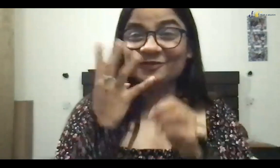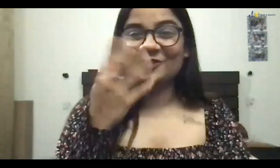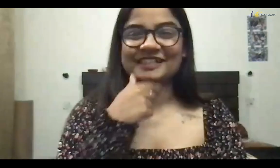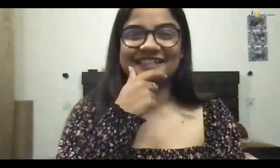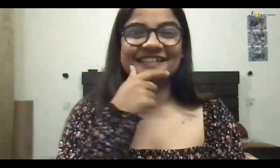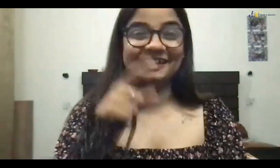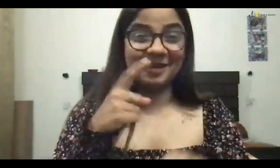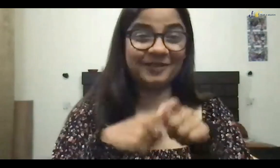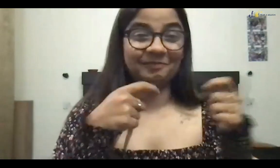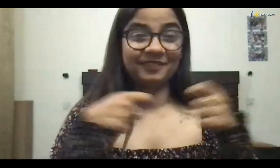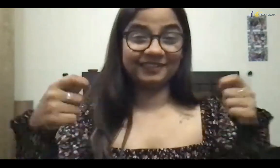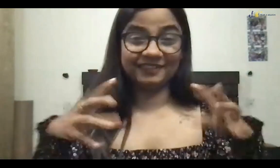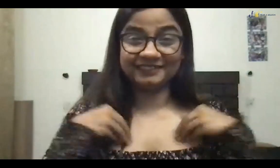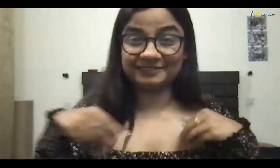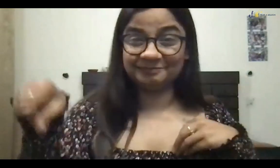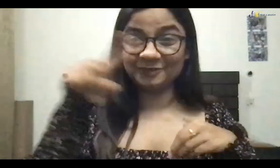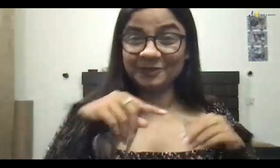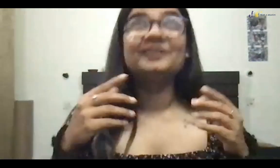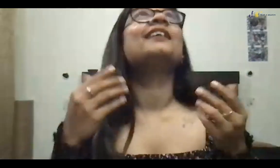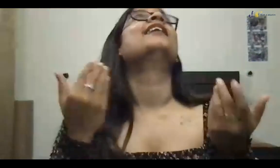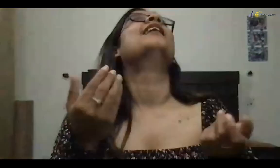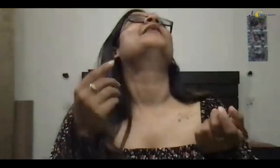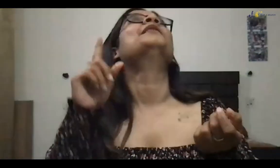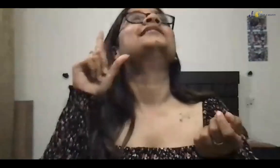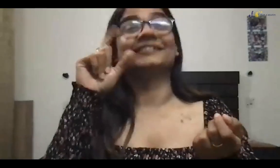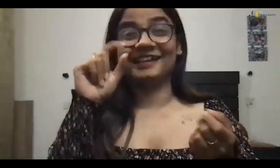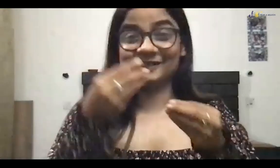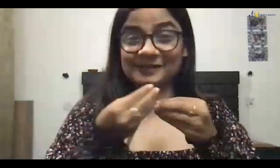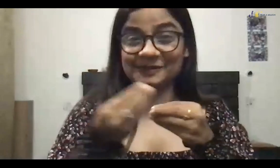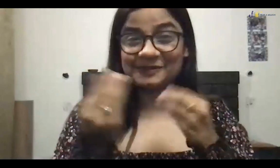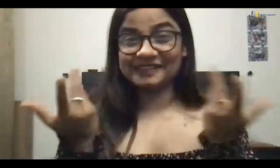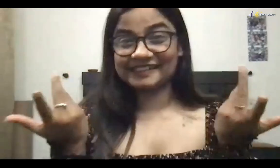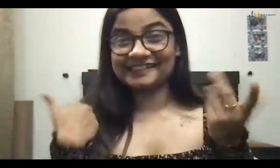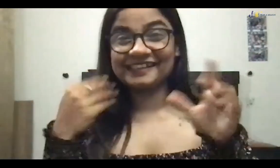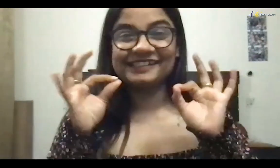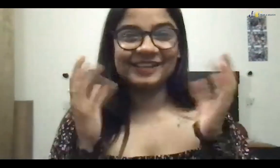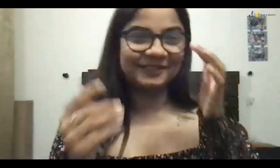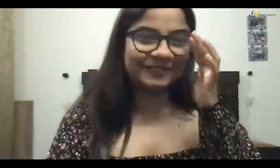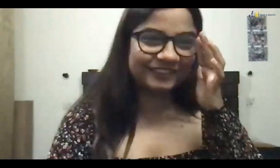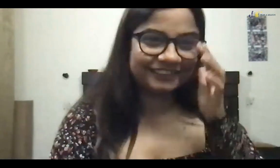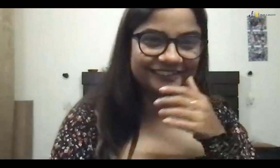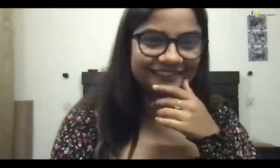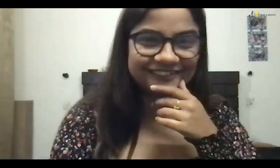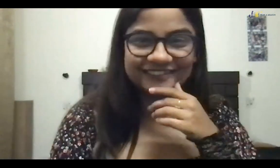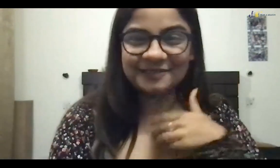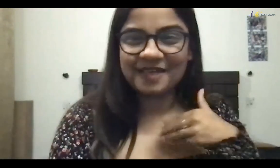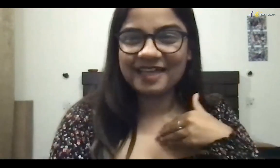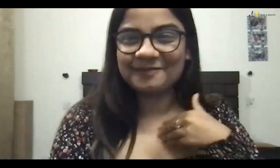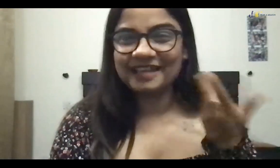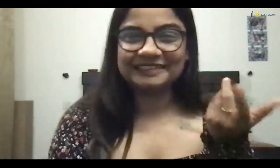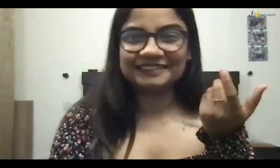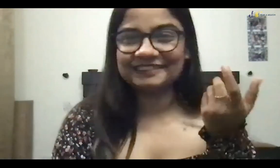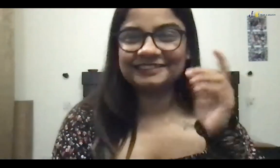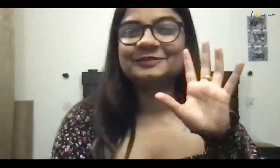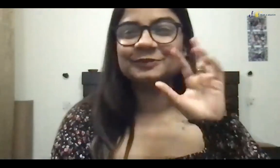So question answer round has finished. So it's quite difficult to manage the things, and now we are